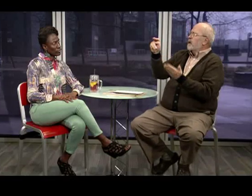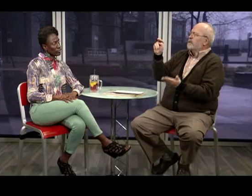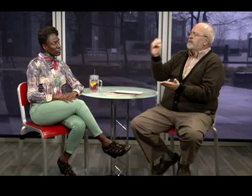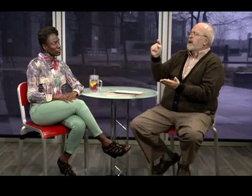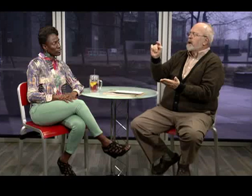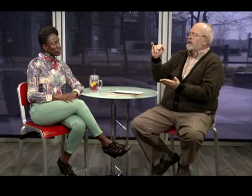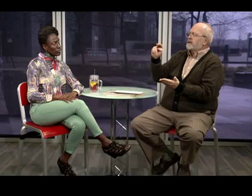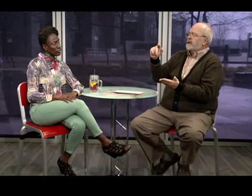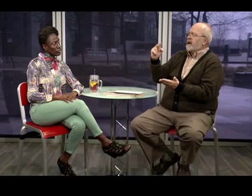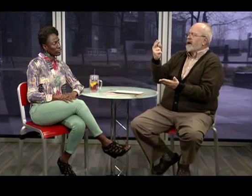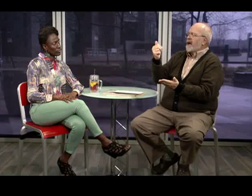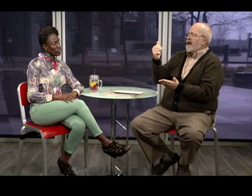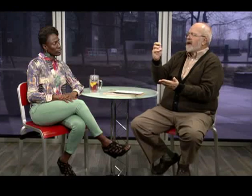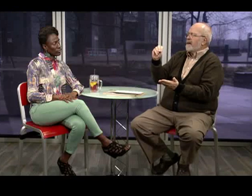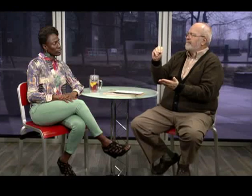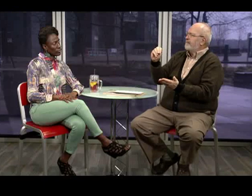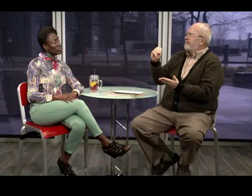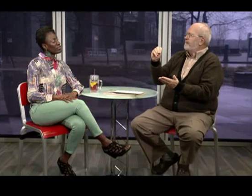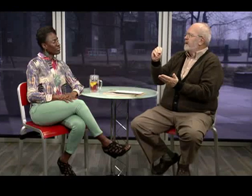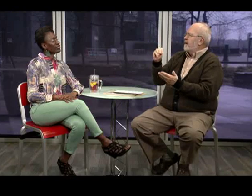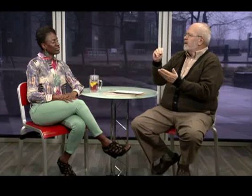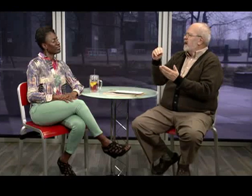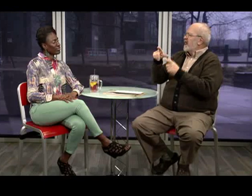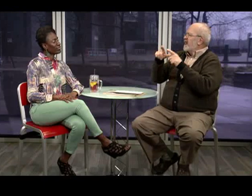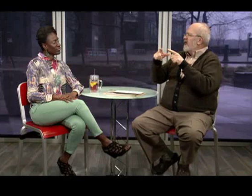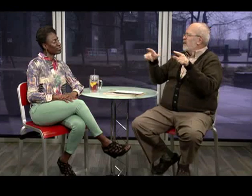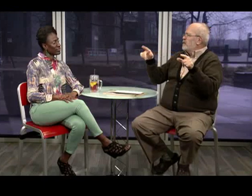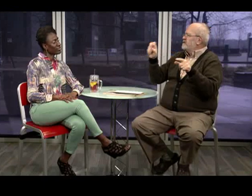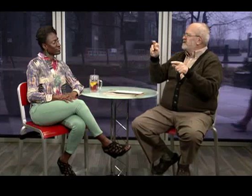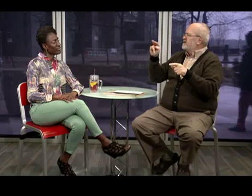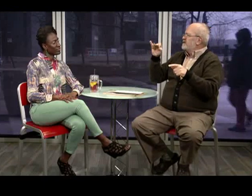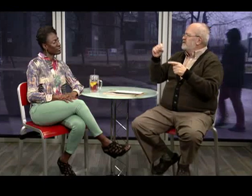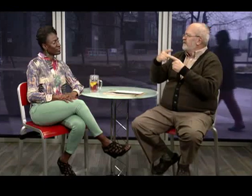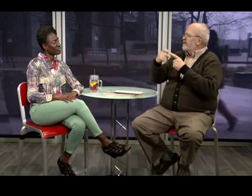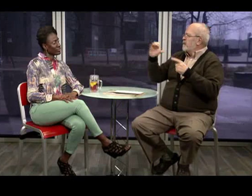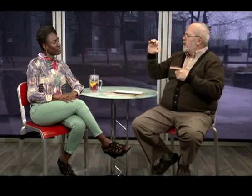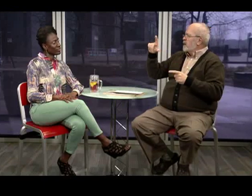And I remember I had one of the